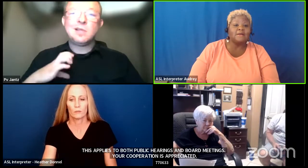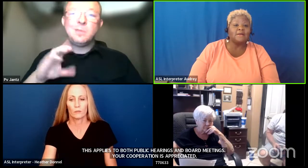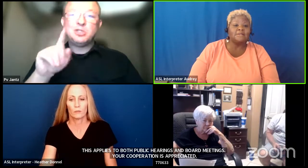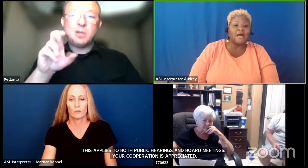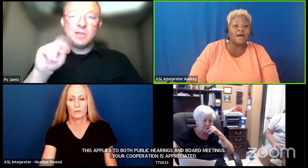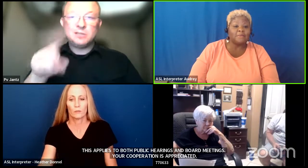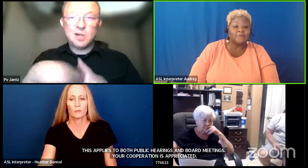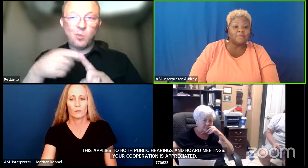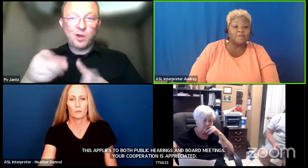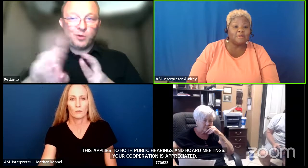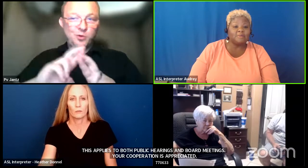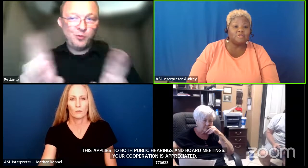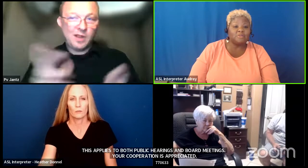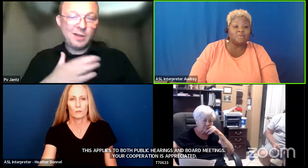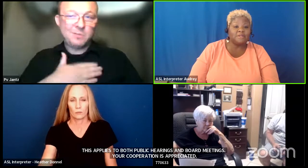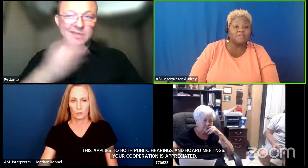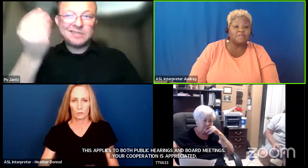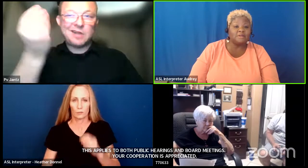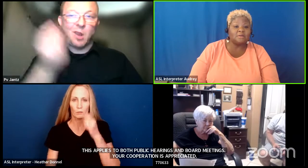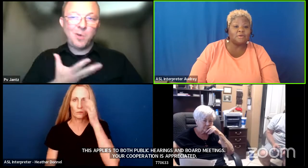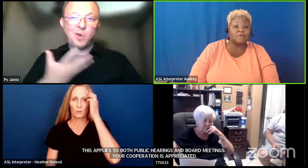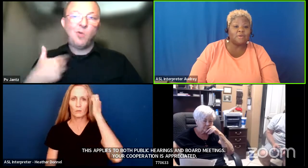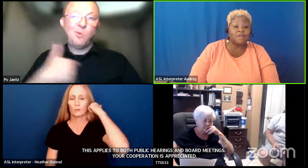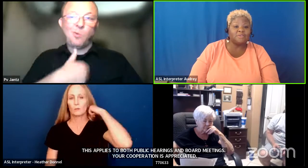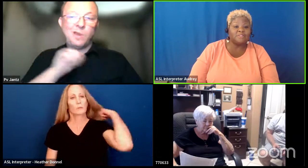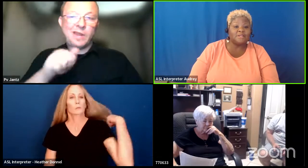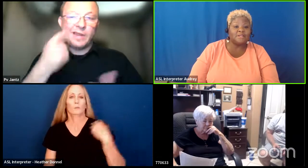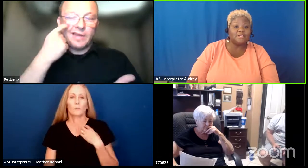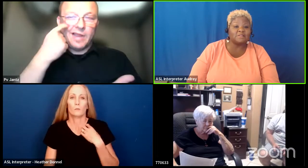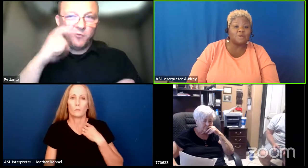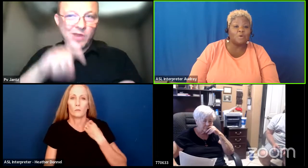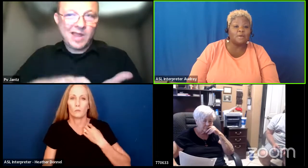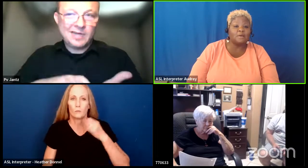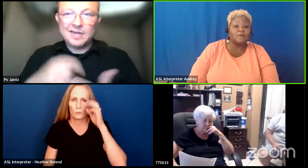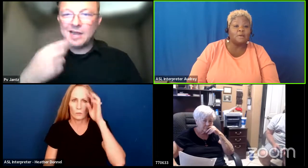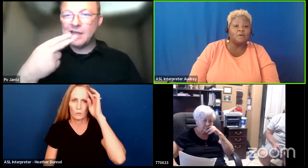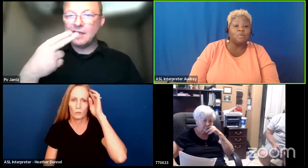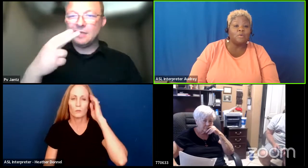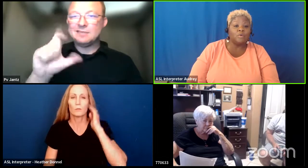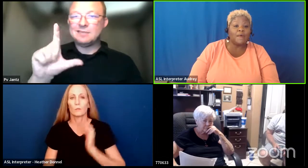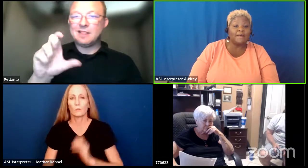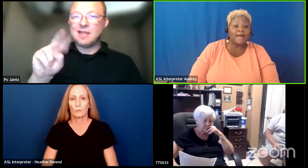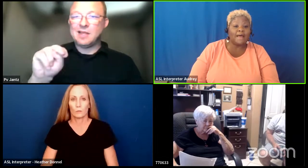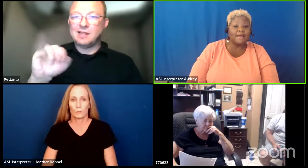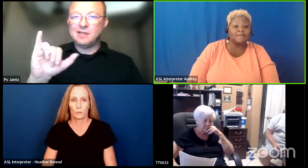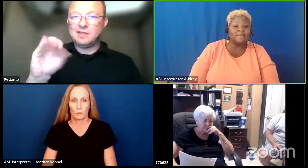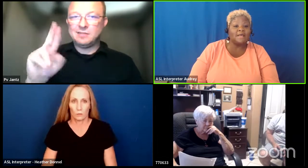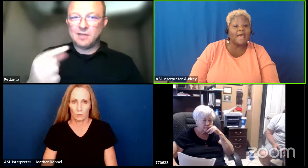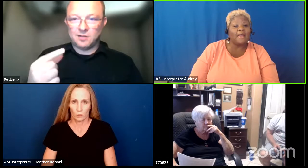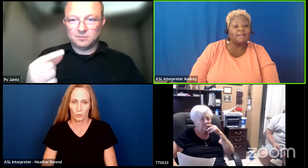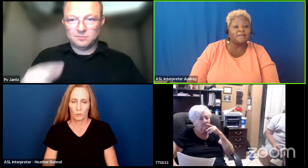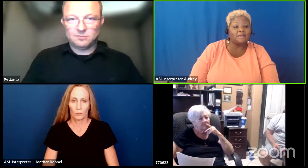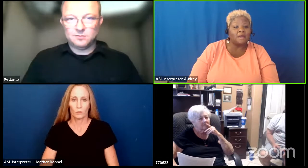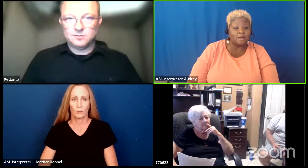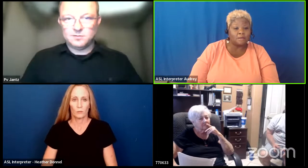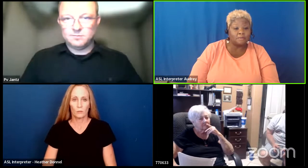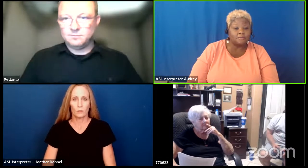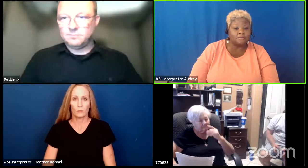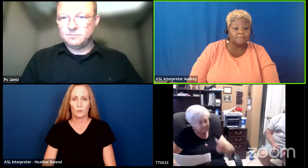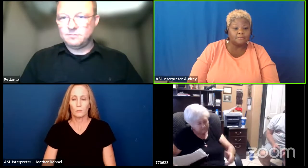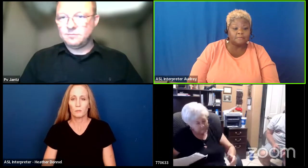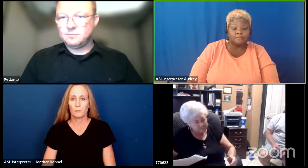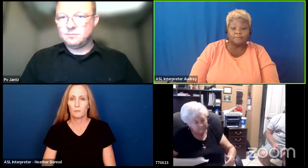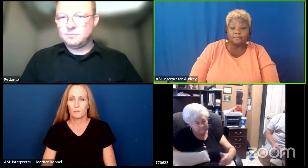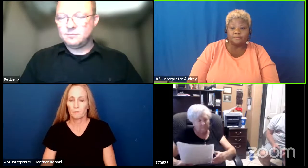time limit. Commissioner Benton, when you're ready to proceed, let us know, and We will recognize Helen Young.